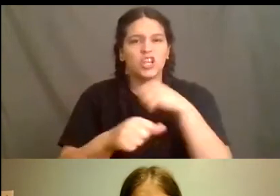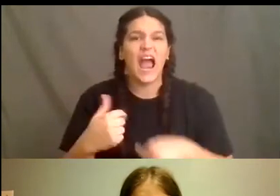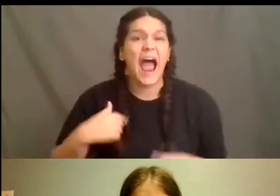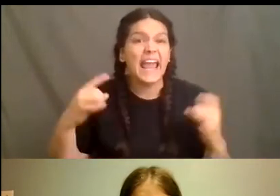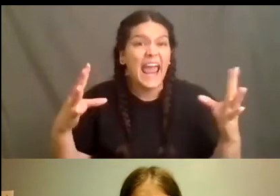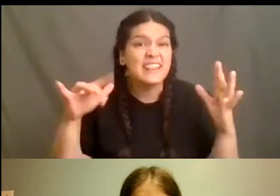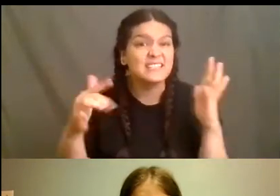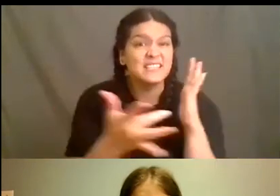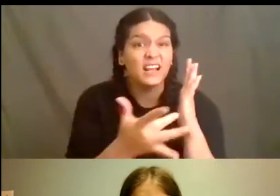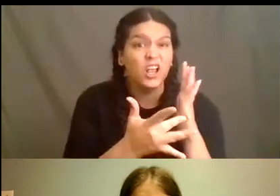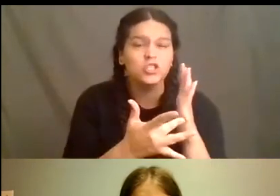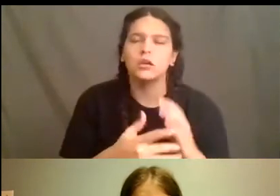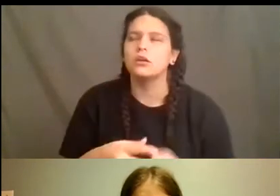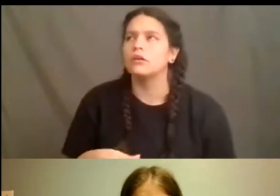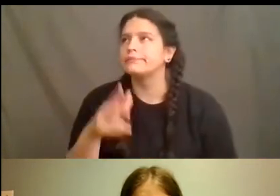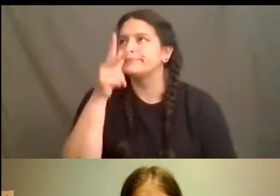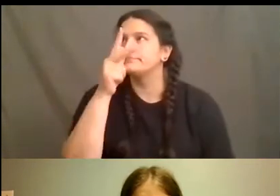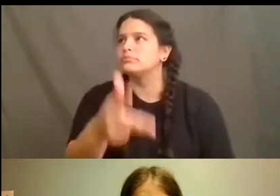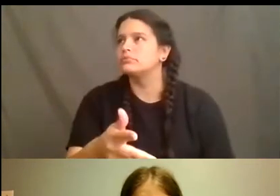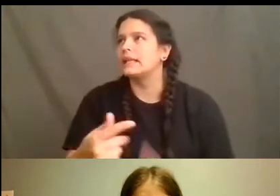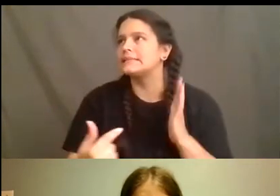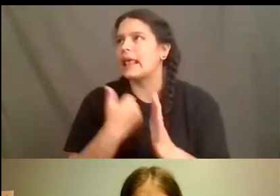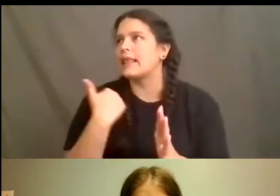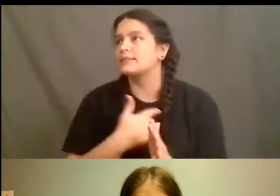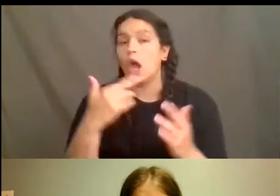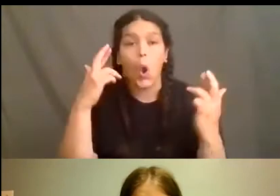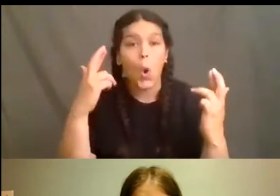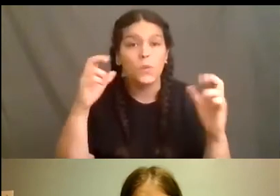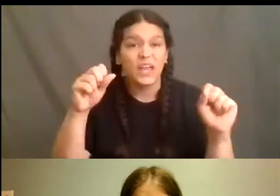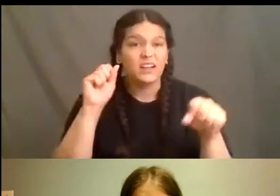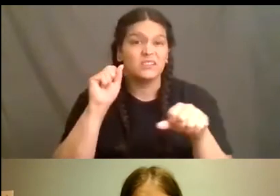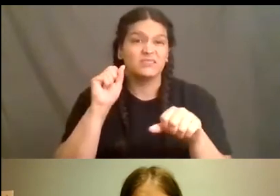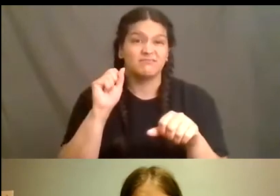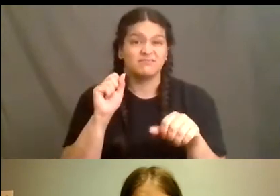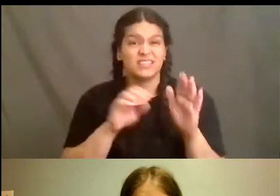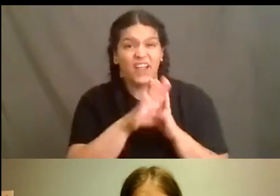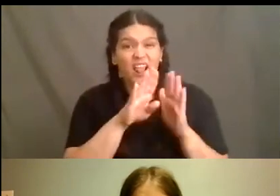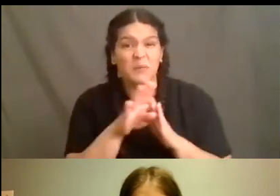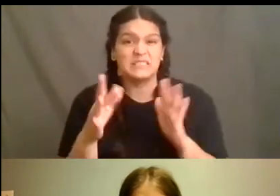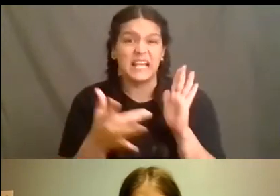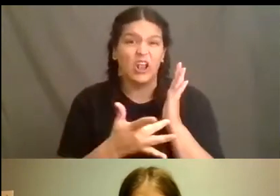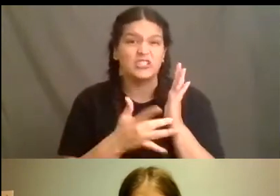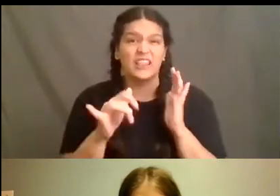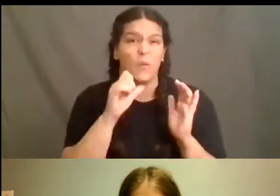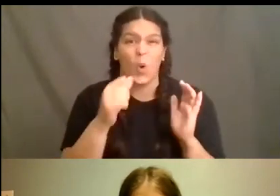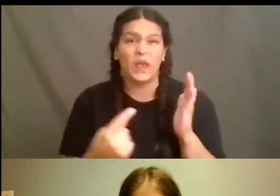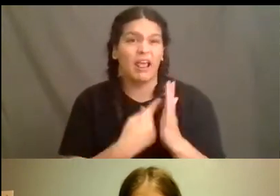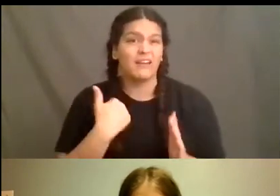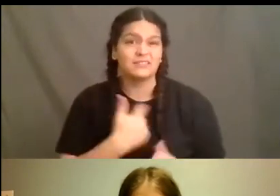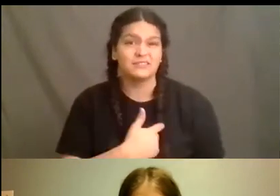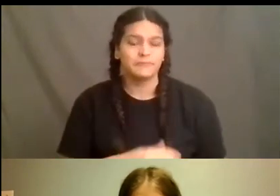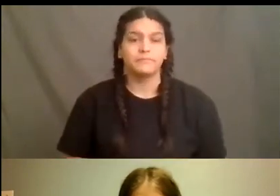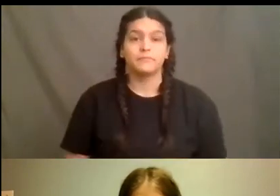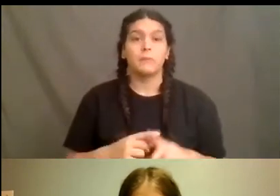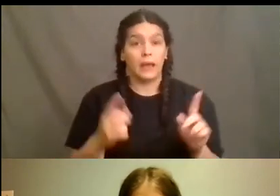technology, it's a killer technology, it's killing us. I hope we can work on the technology that won't. But as long as we got this damn